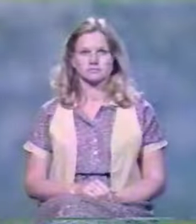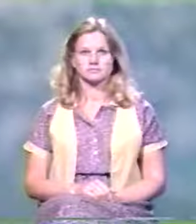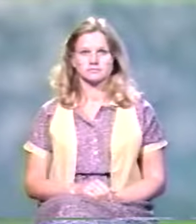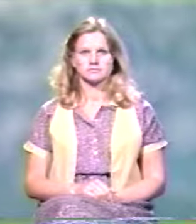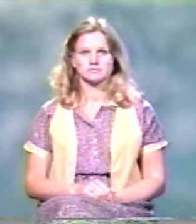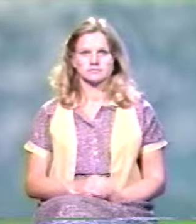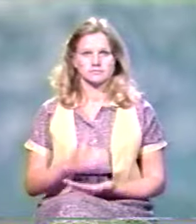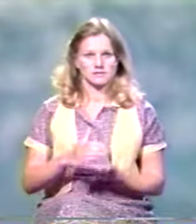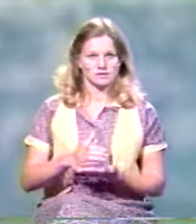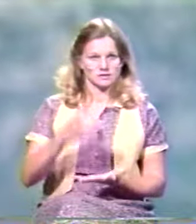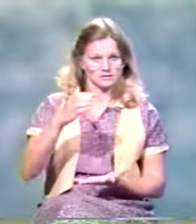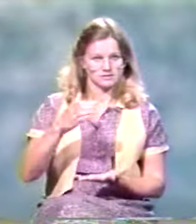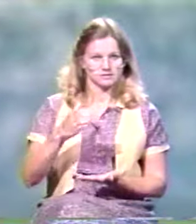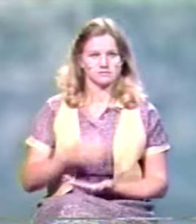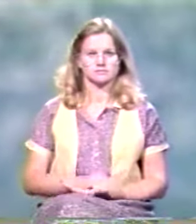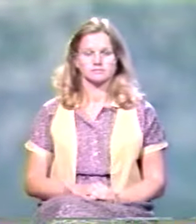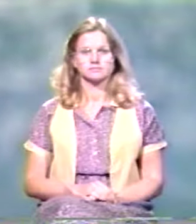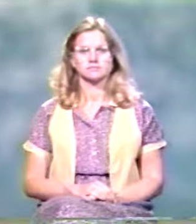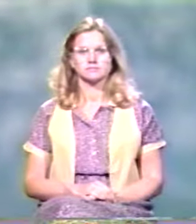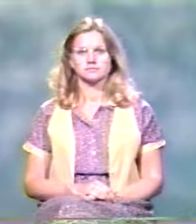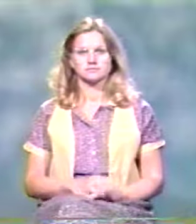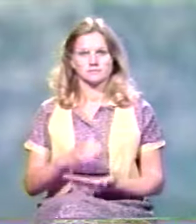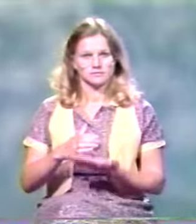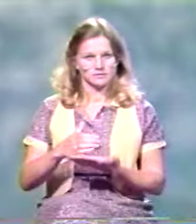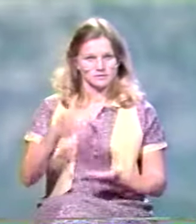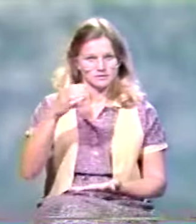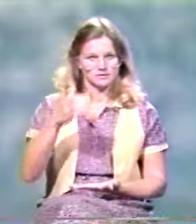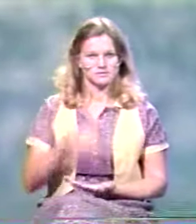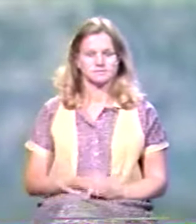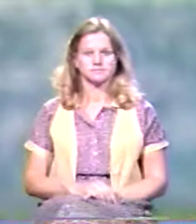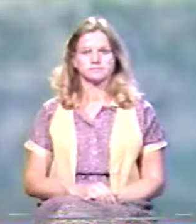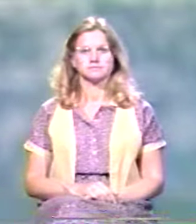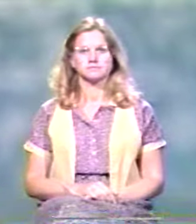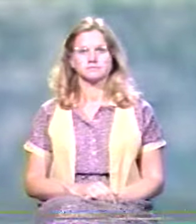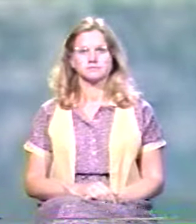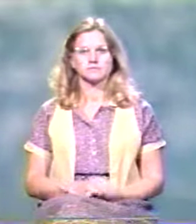A can. A can. Worm.